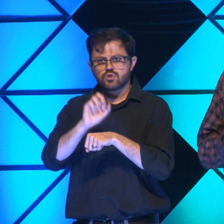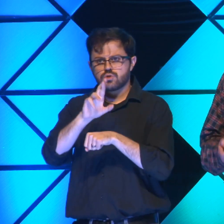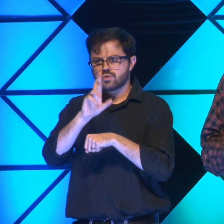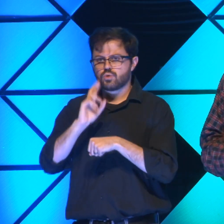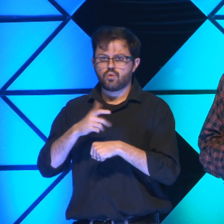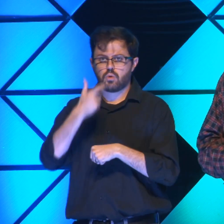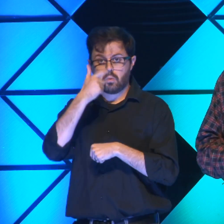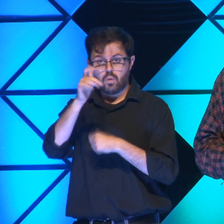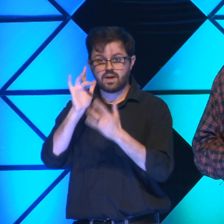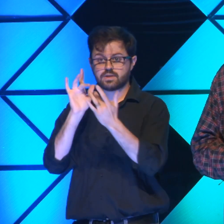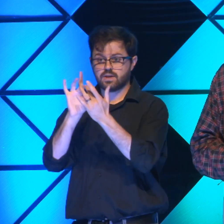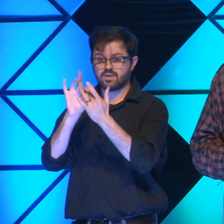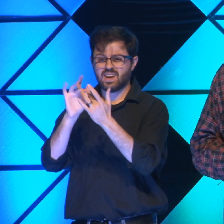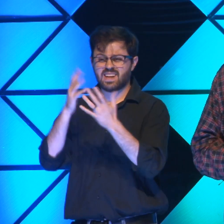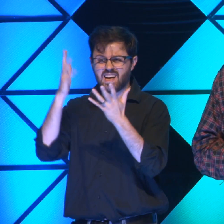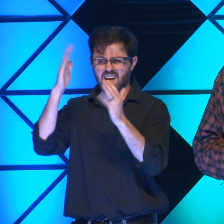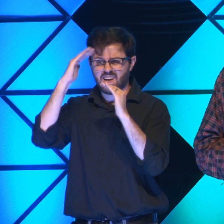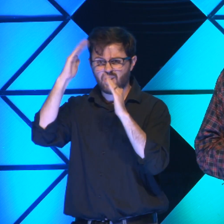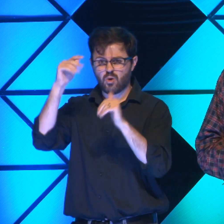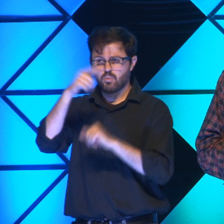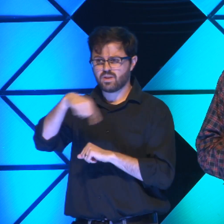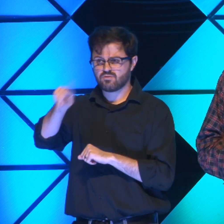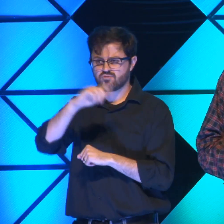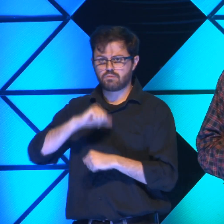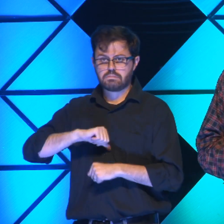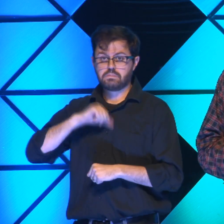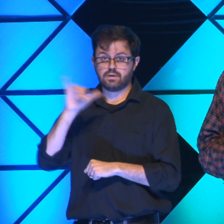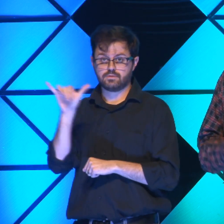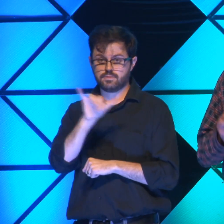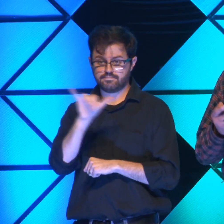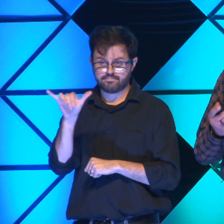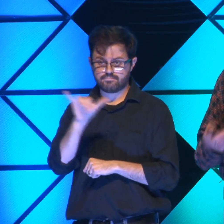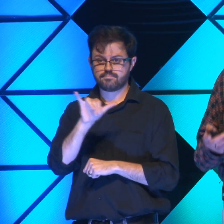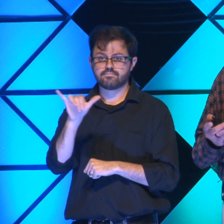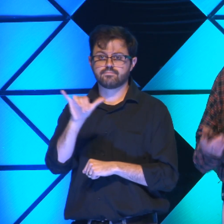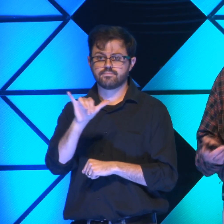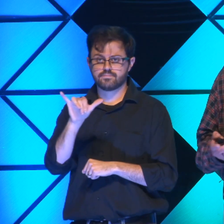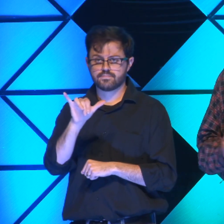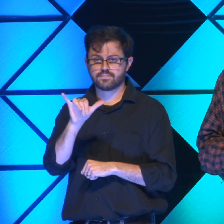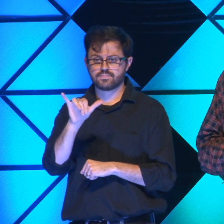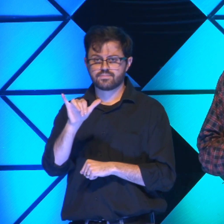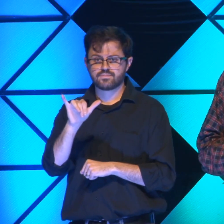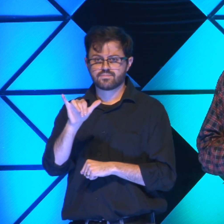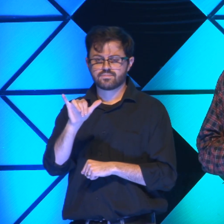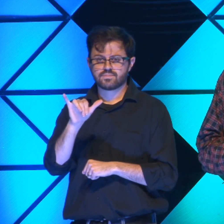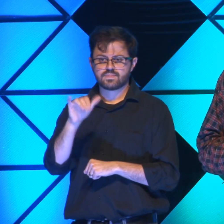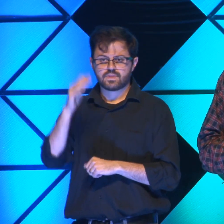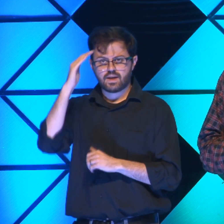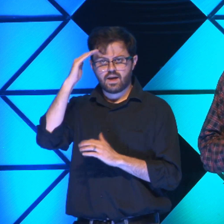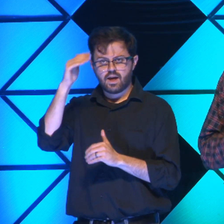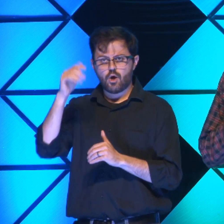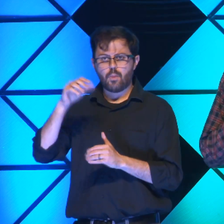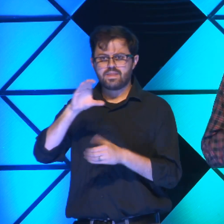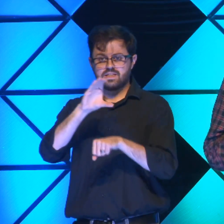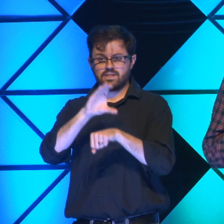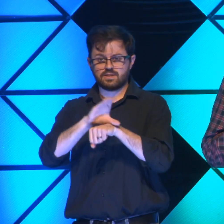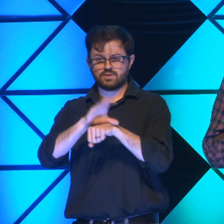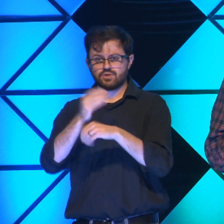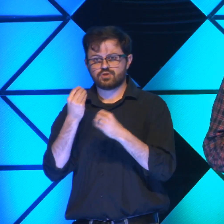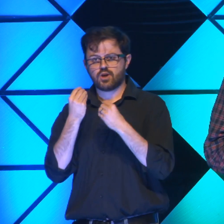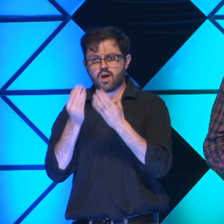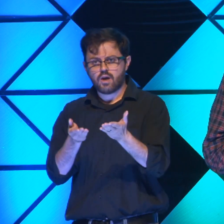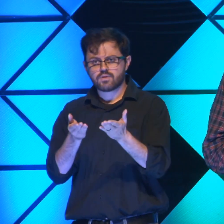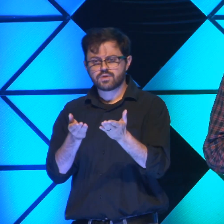are proud to be a part of Crossroads as well. I hope that this church offers you the